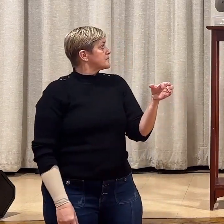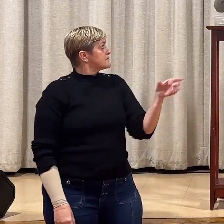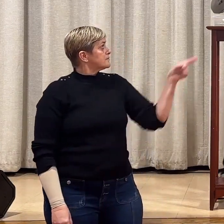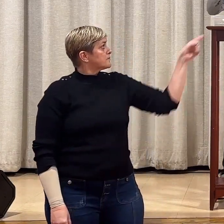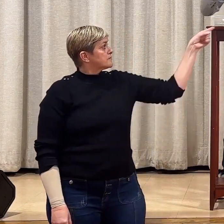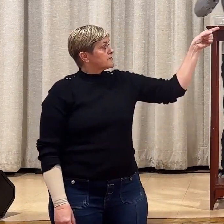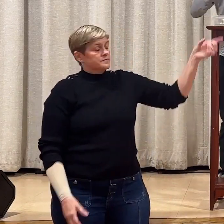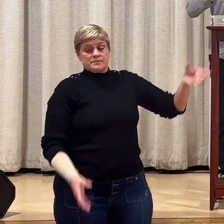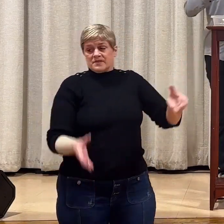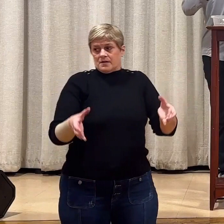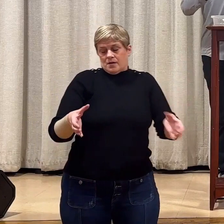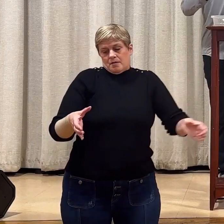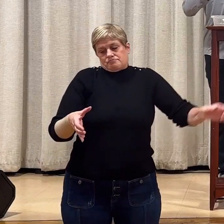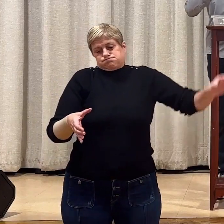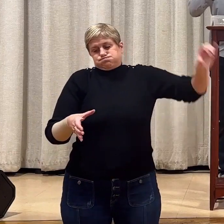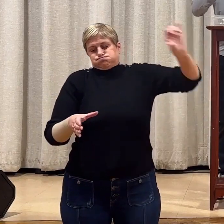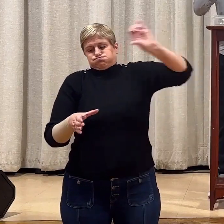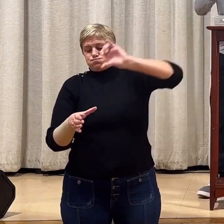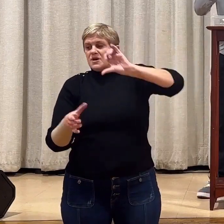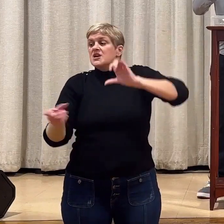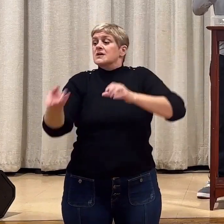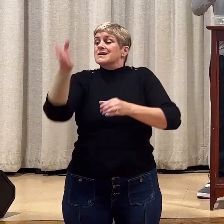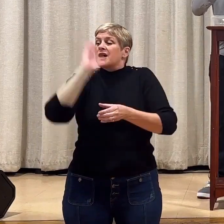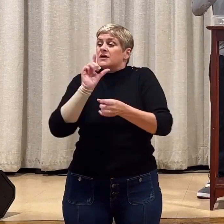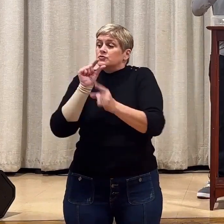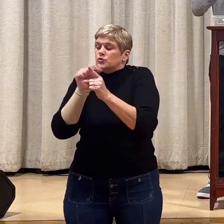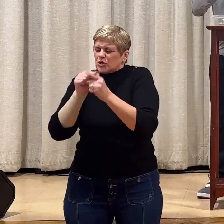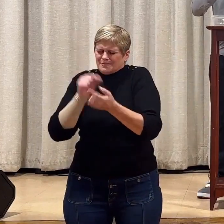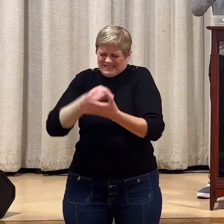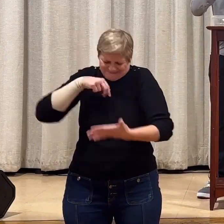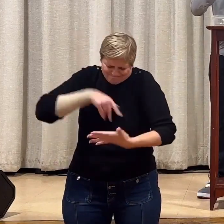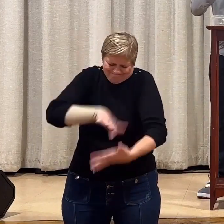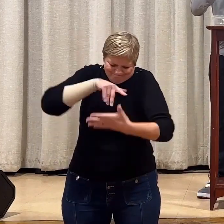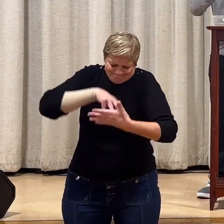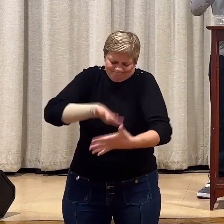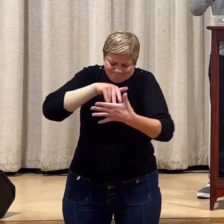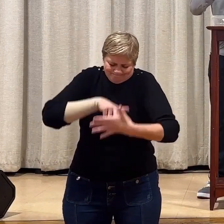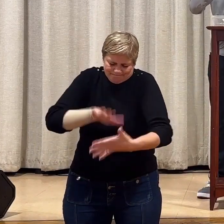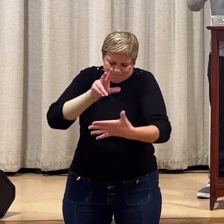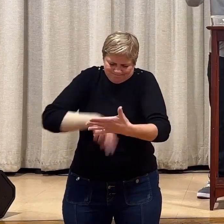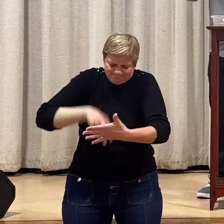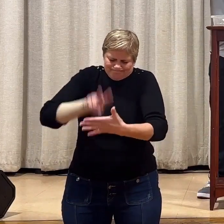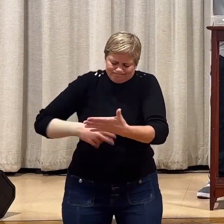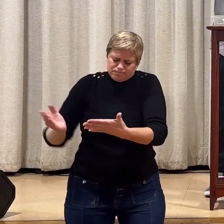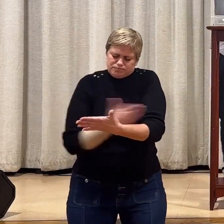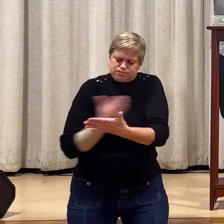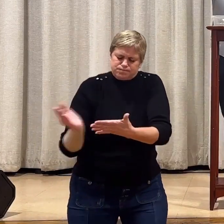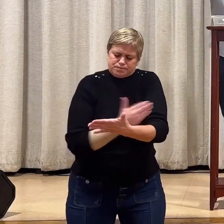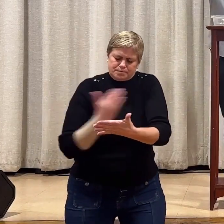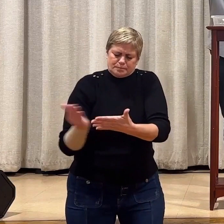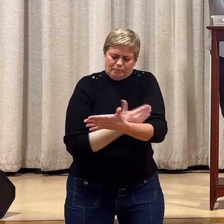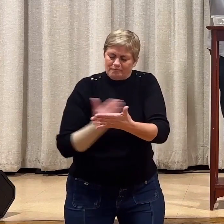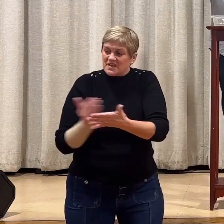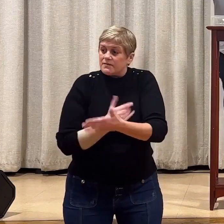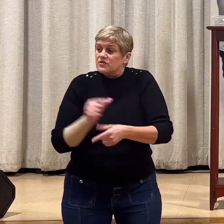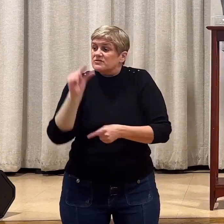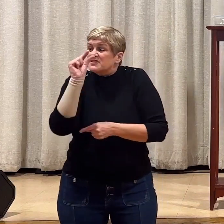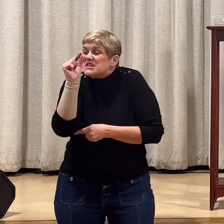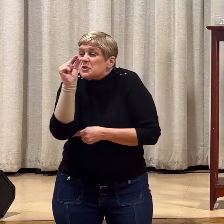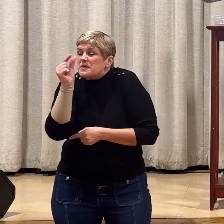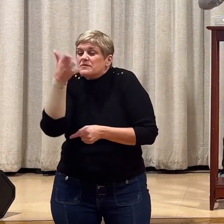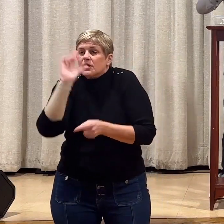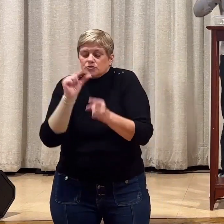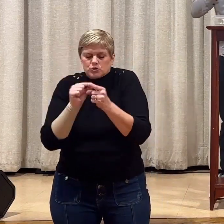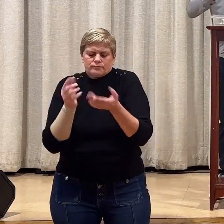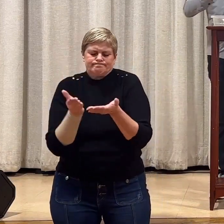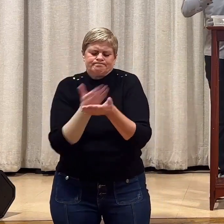and we fill up our minds with the Word of God. What happens to the junk? If we just put in a little bit of the Word of God, it's just a little muddy. It